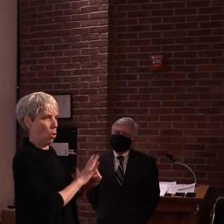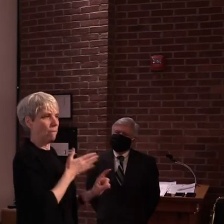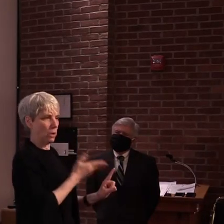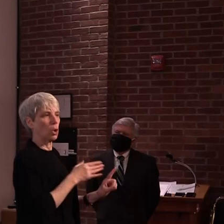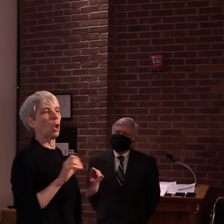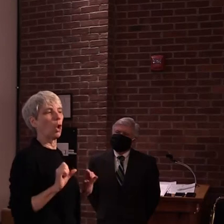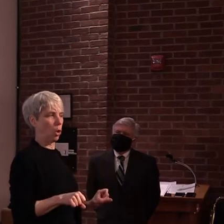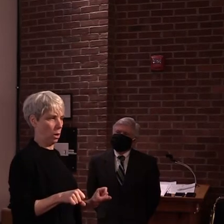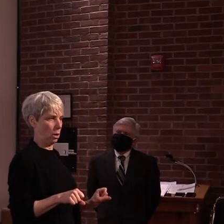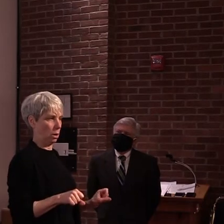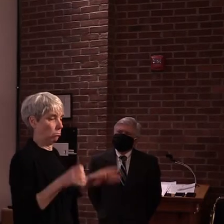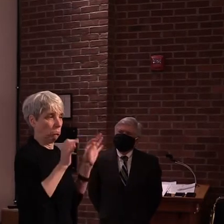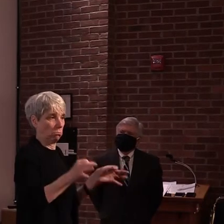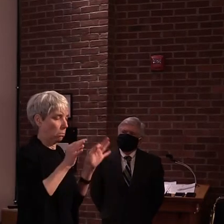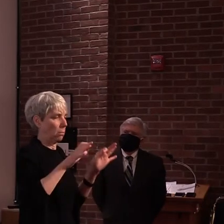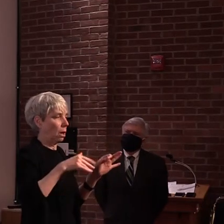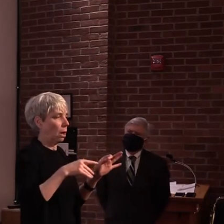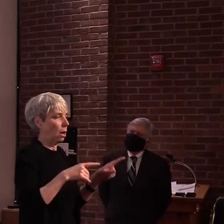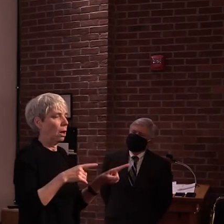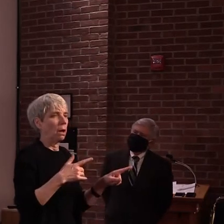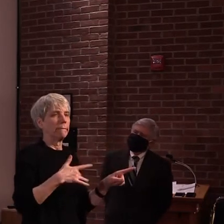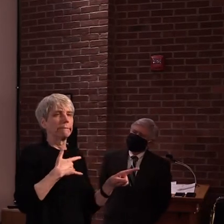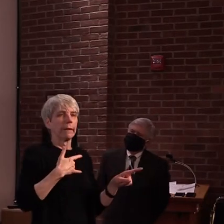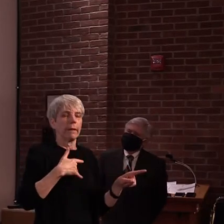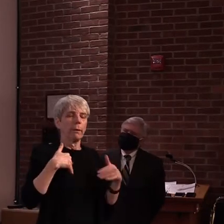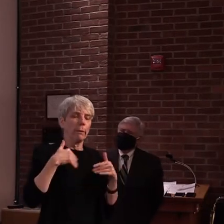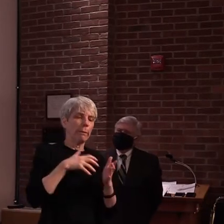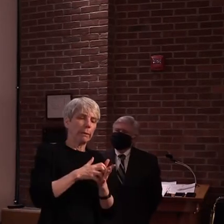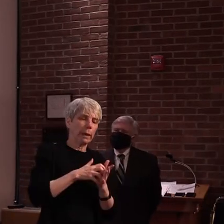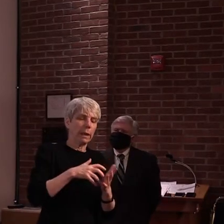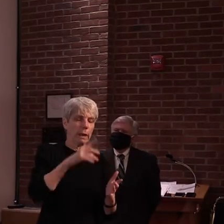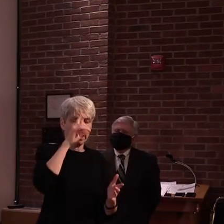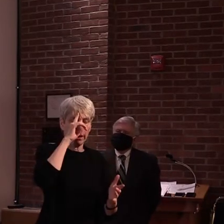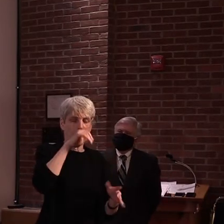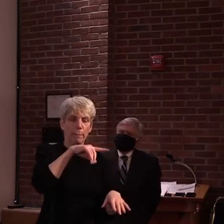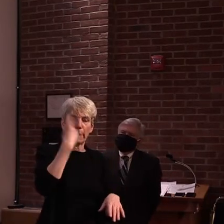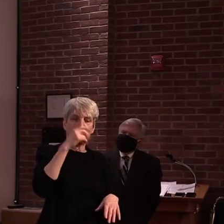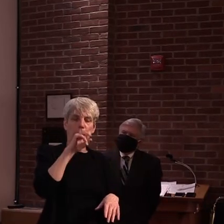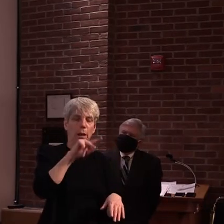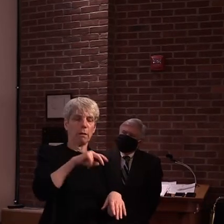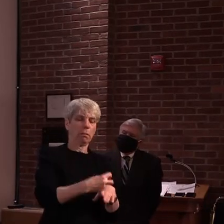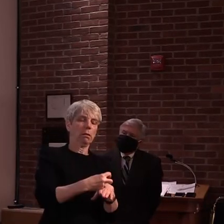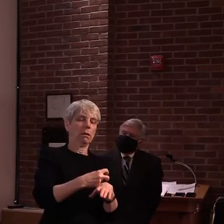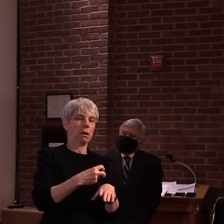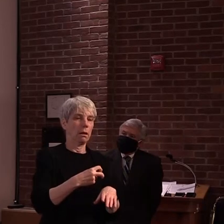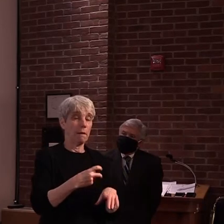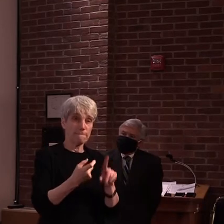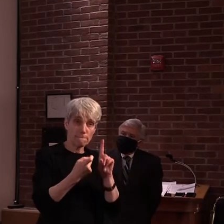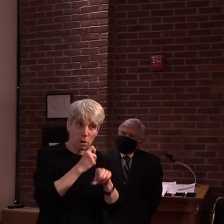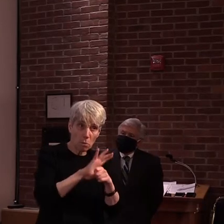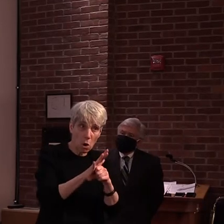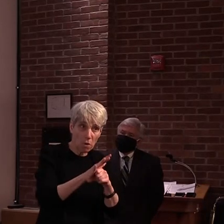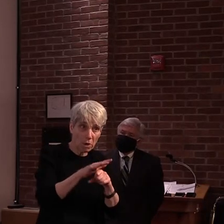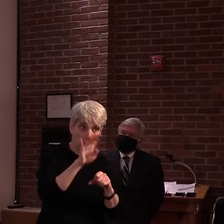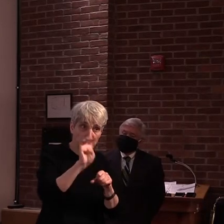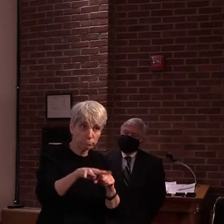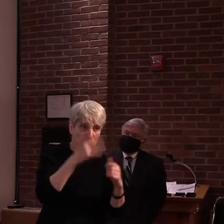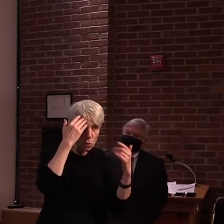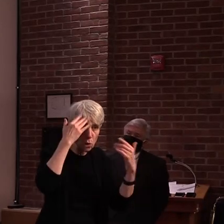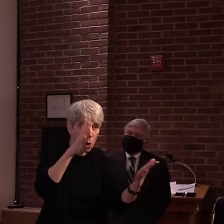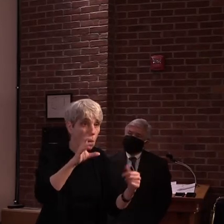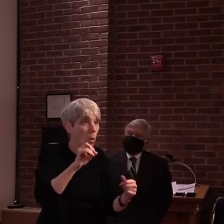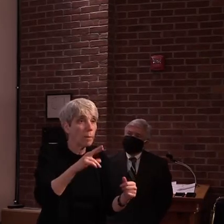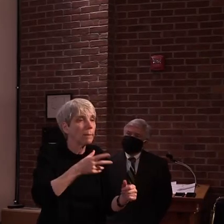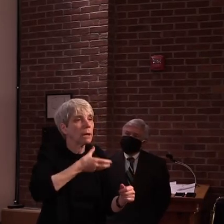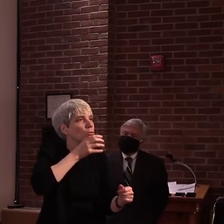the reason they felt weak and passed out was COVID, but COVID could be the reason, but they might have just been